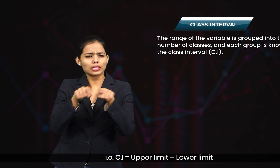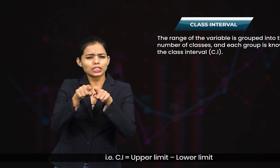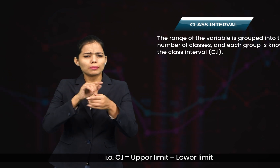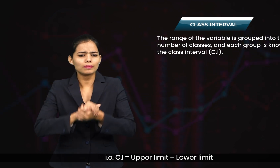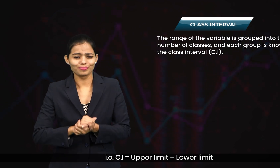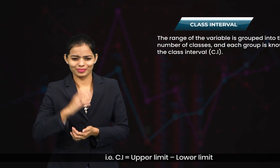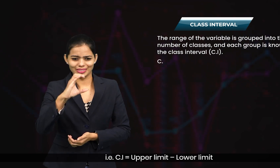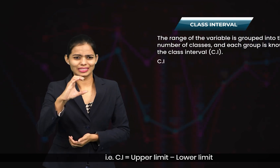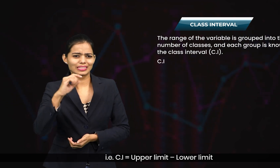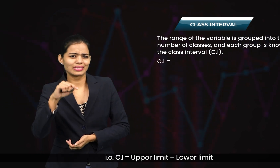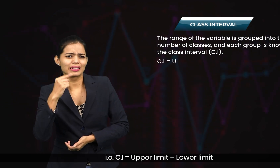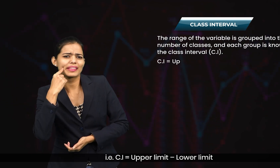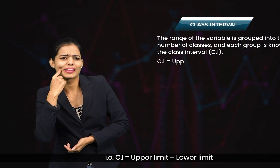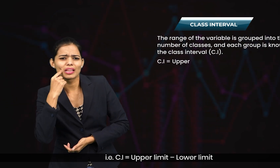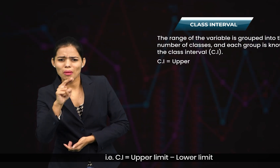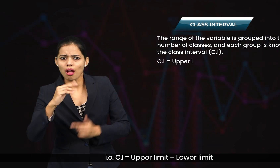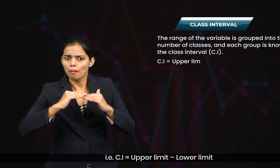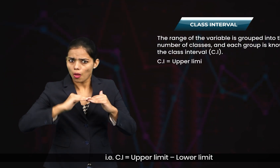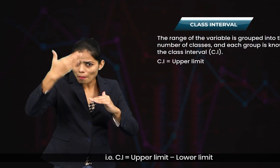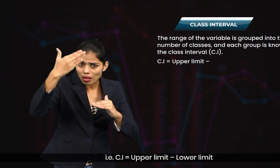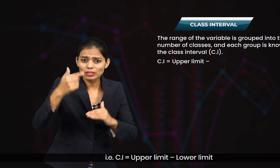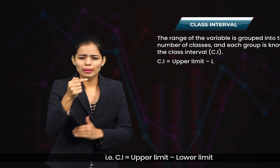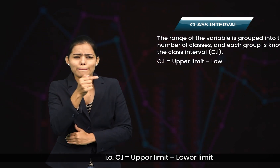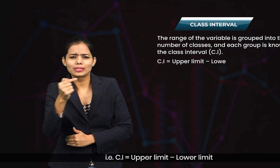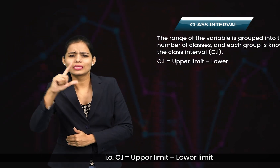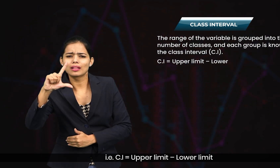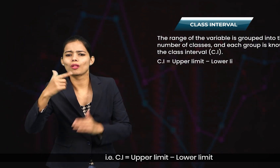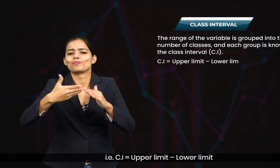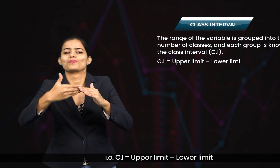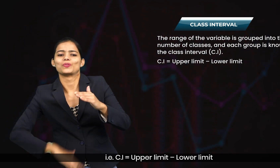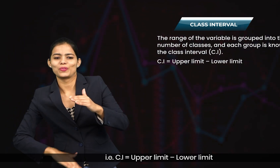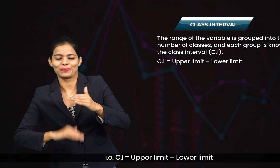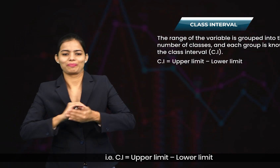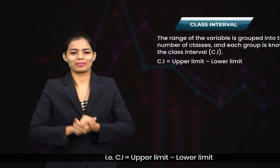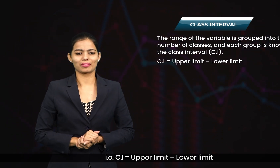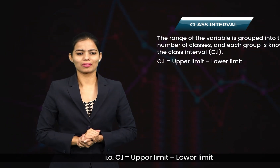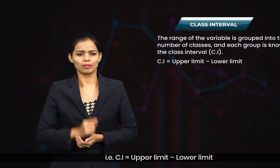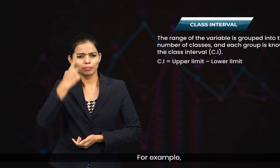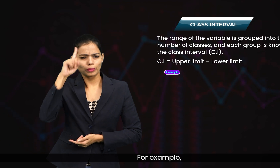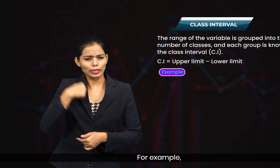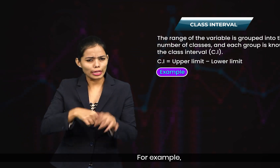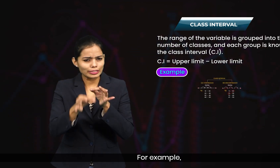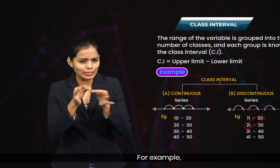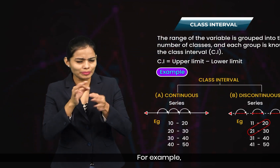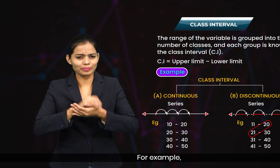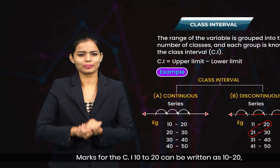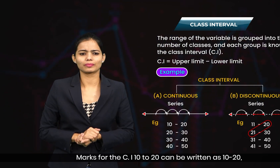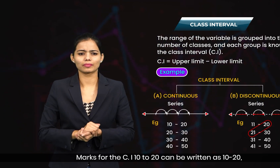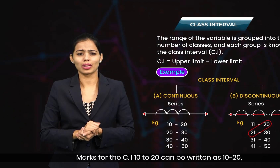That is, Ci is equal to upper limit minus lower limit. For example, marks for